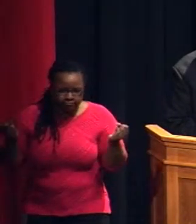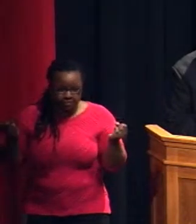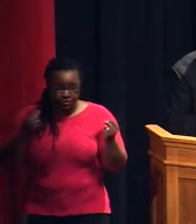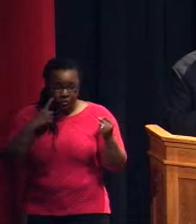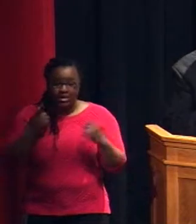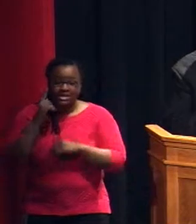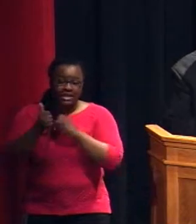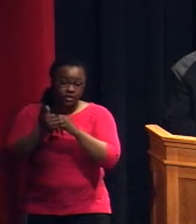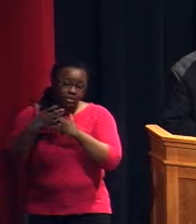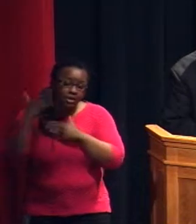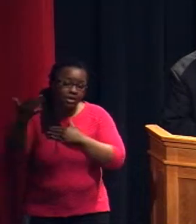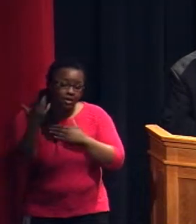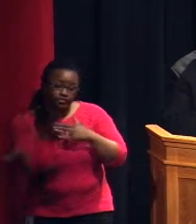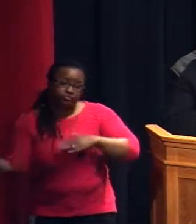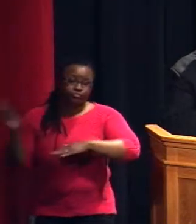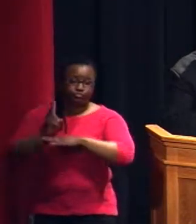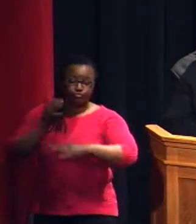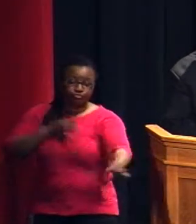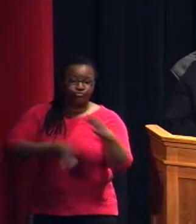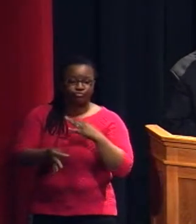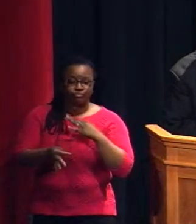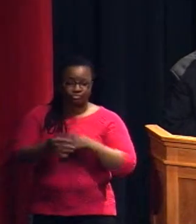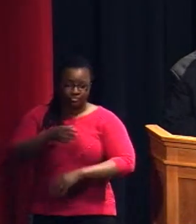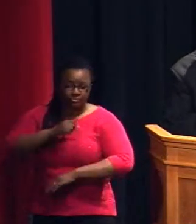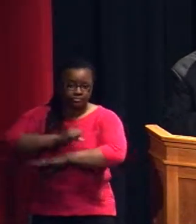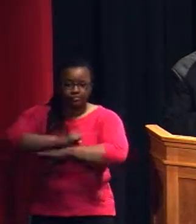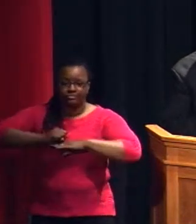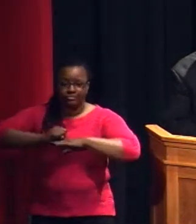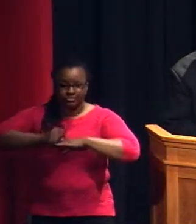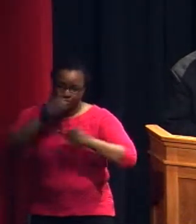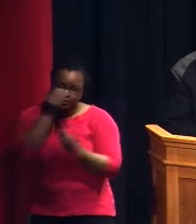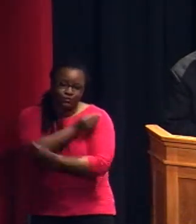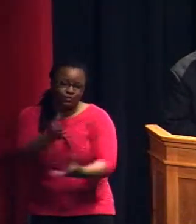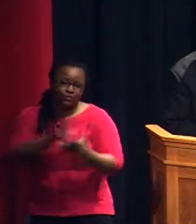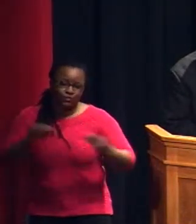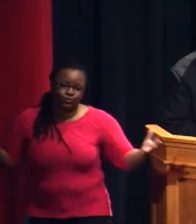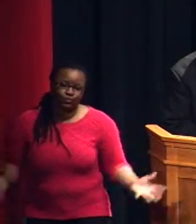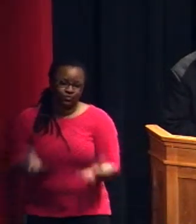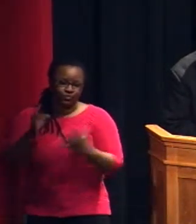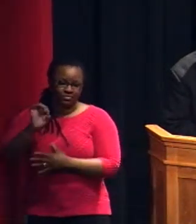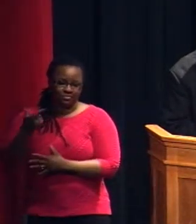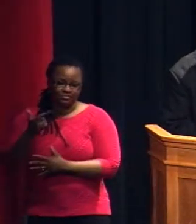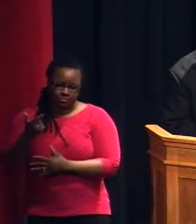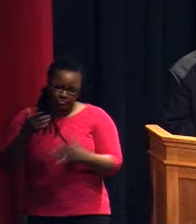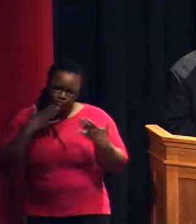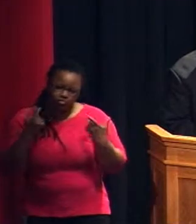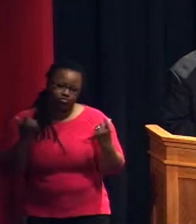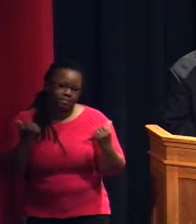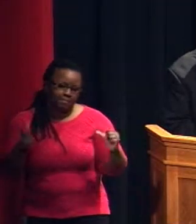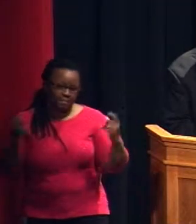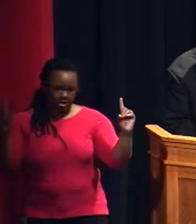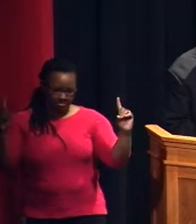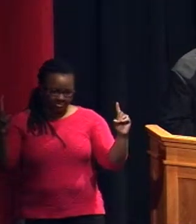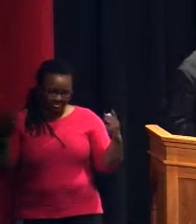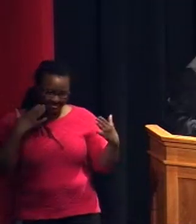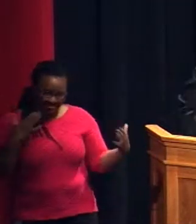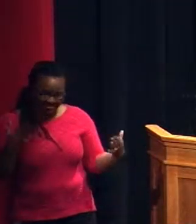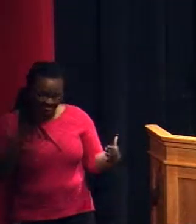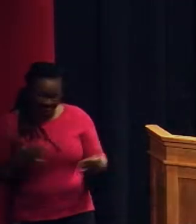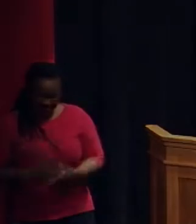this stage telling your story, encouraging others at EC Glass High School to do the best they can. Thank you so